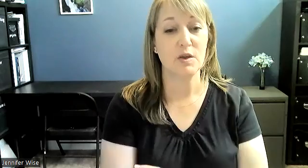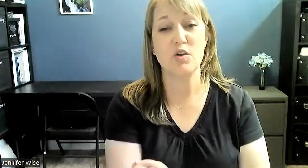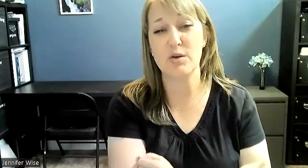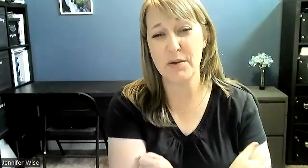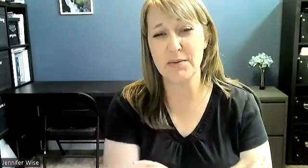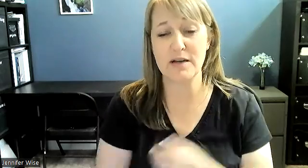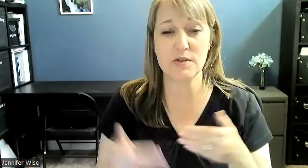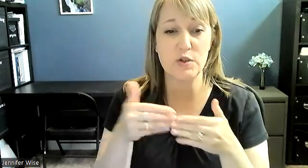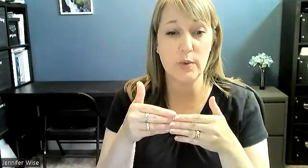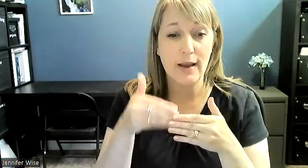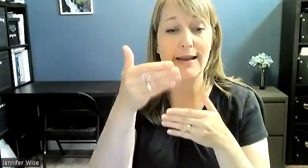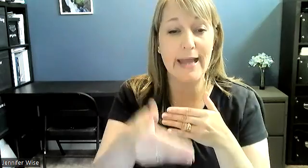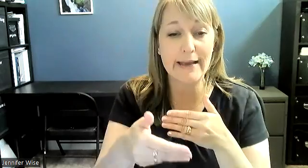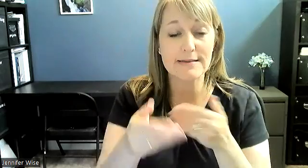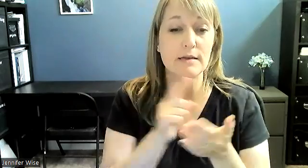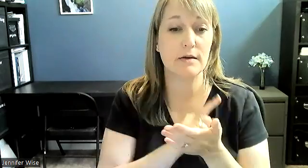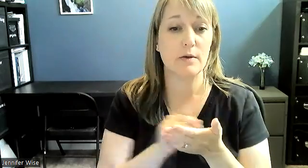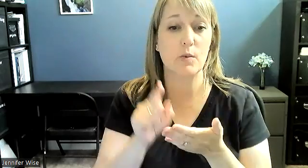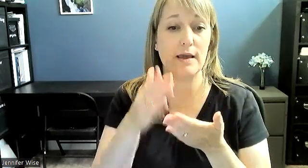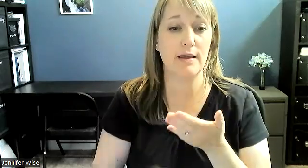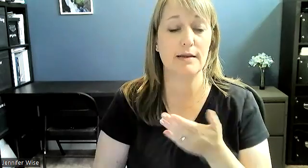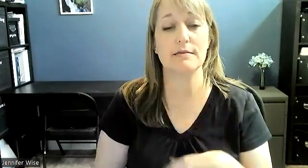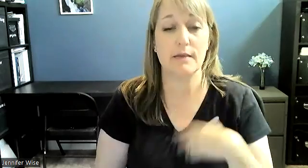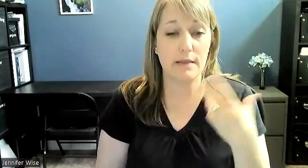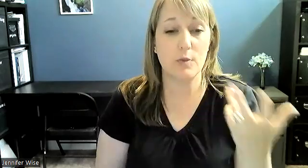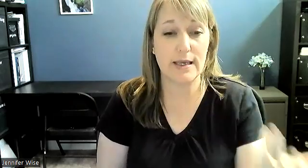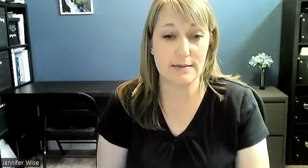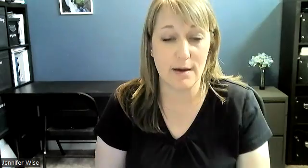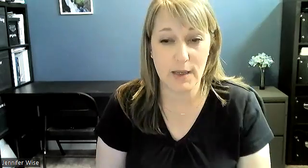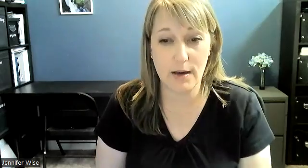You could probably also do next weekend. It's the weekend coming up.